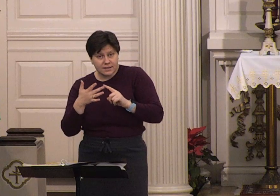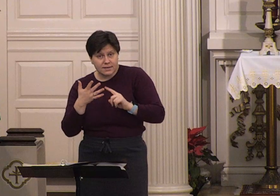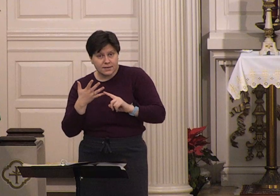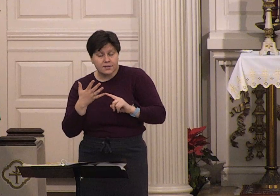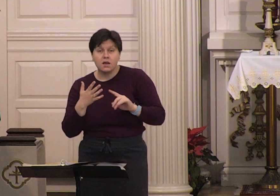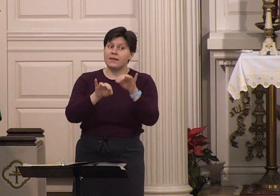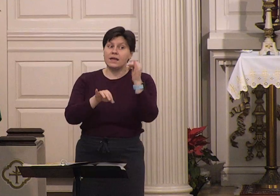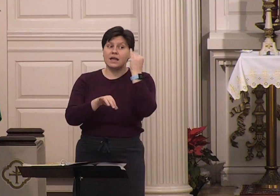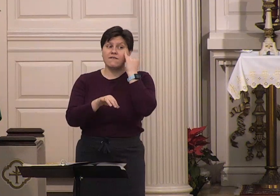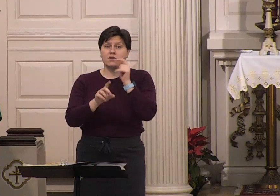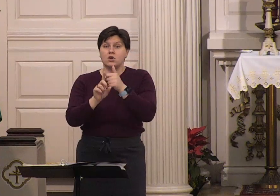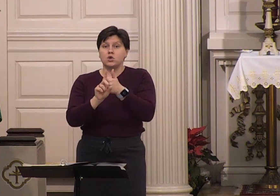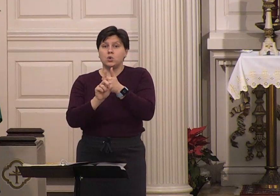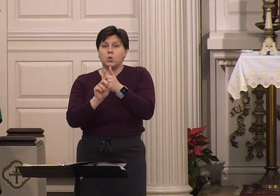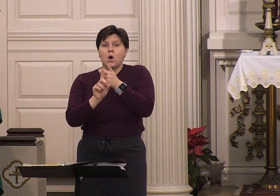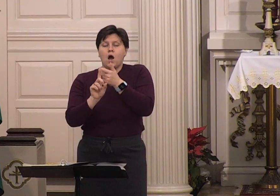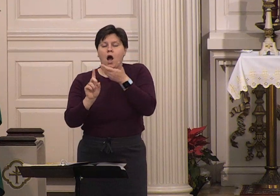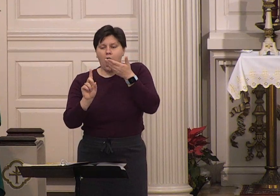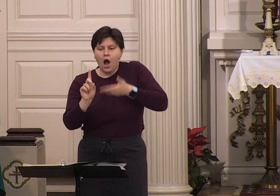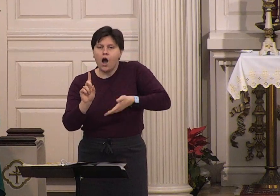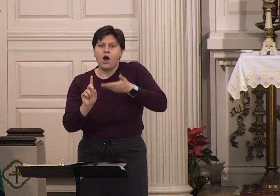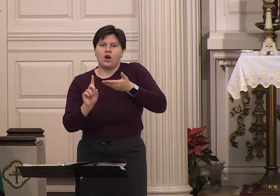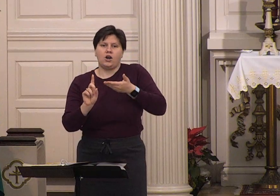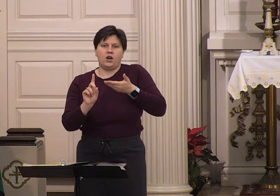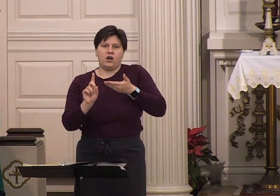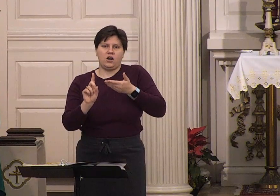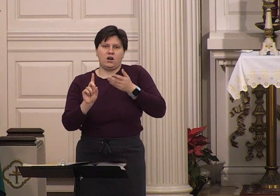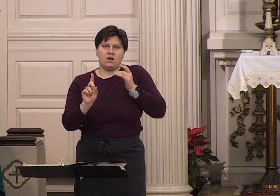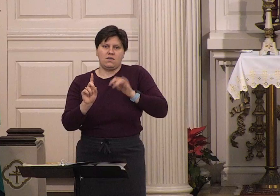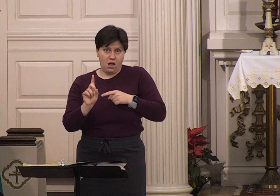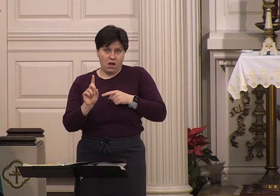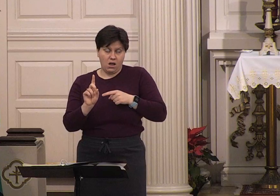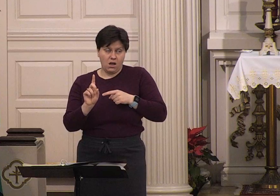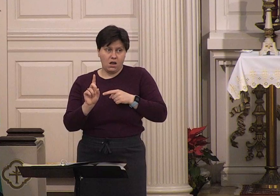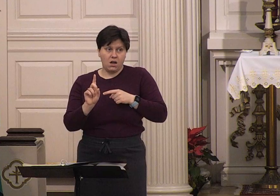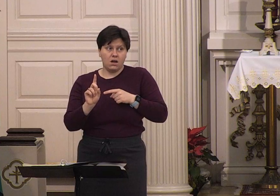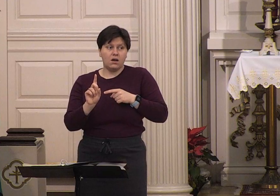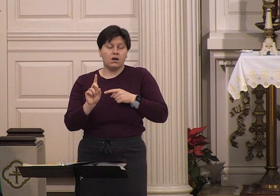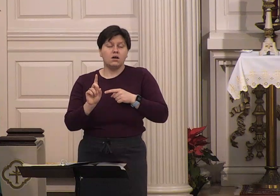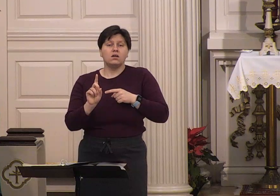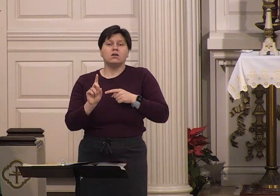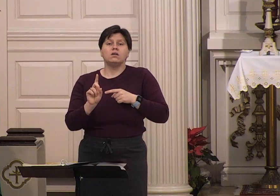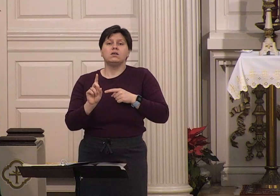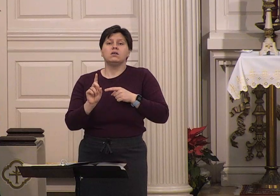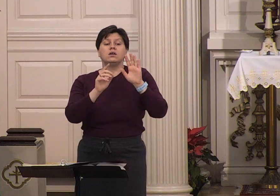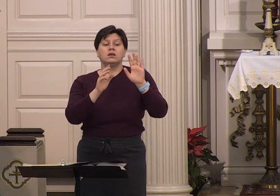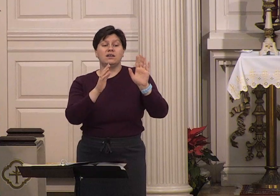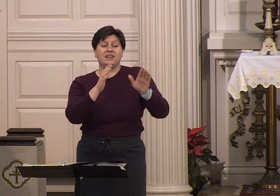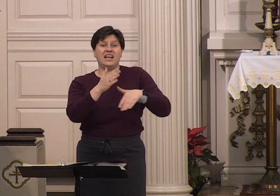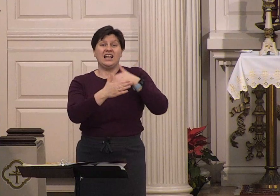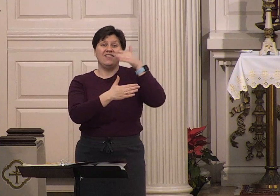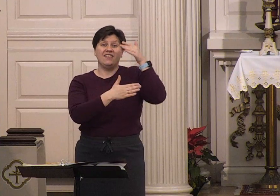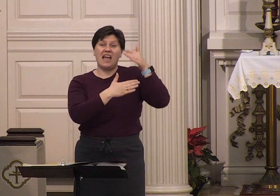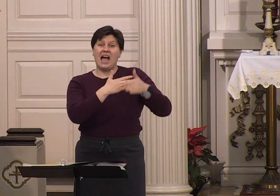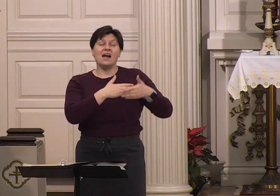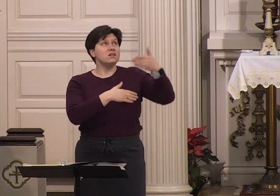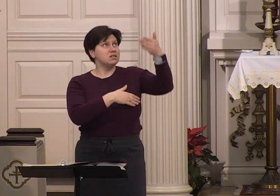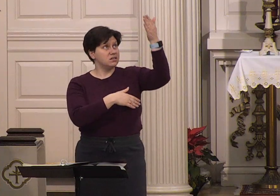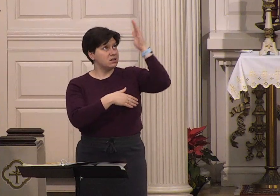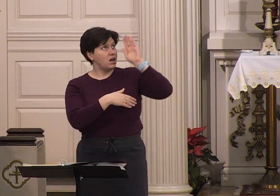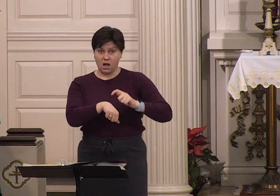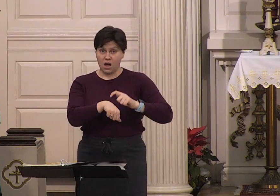you are these things, in the end, in God's good time, you will